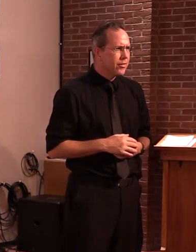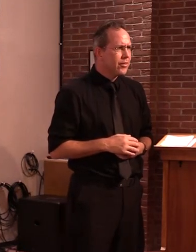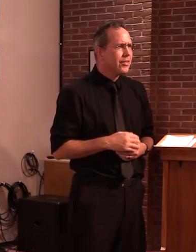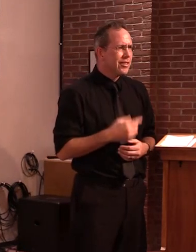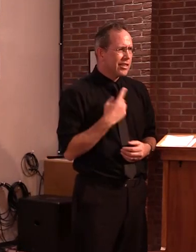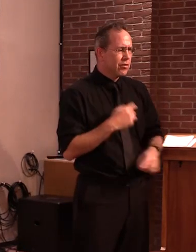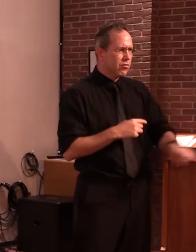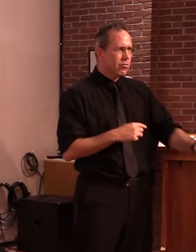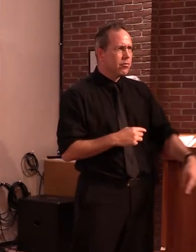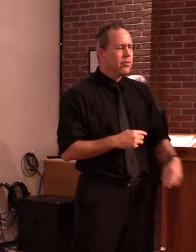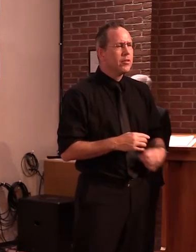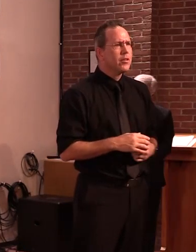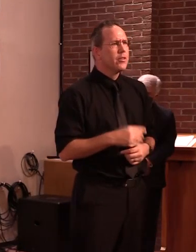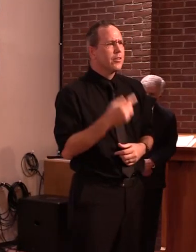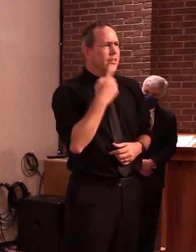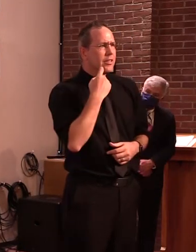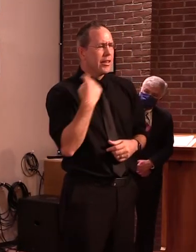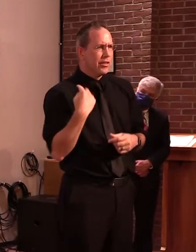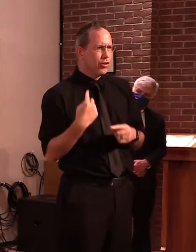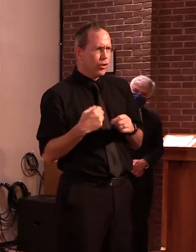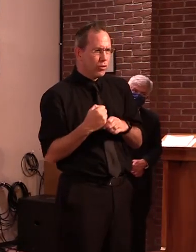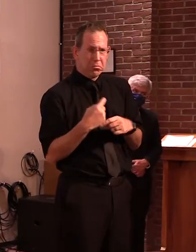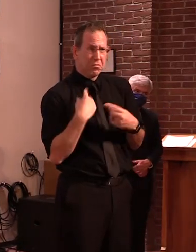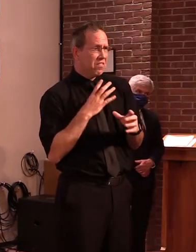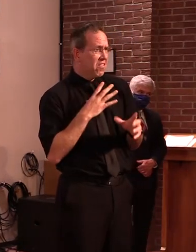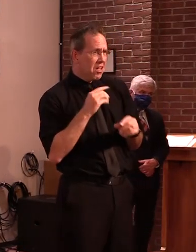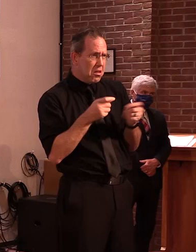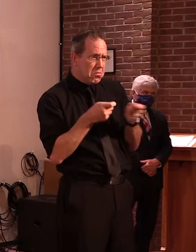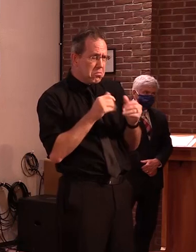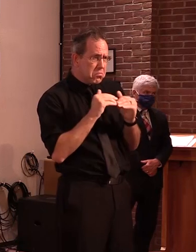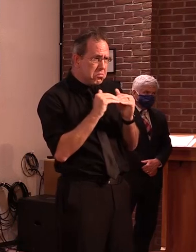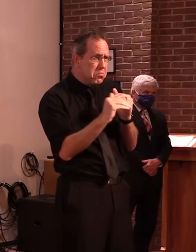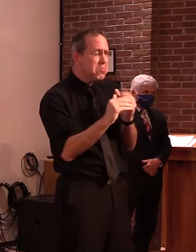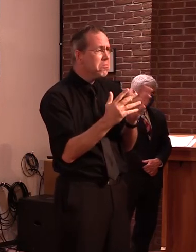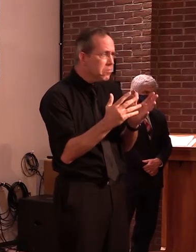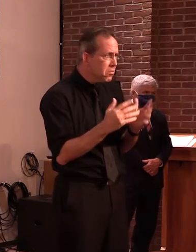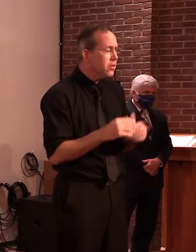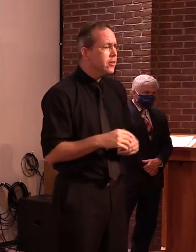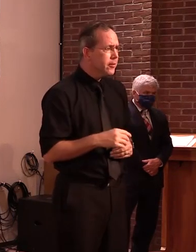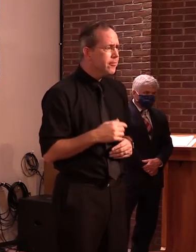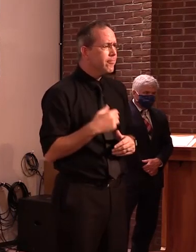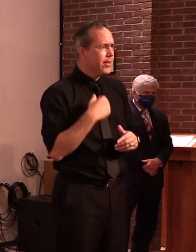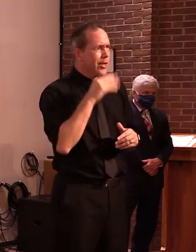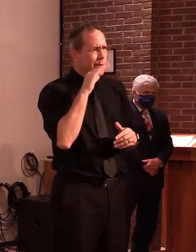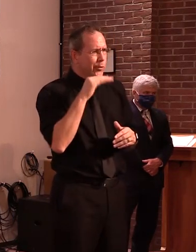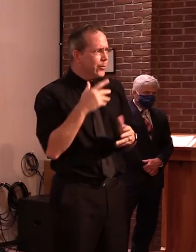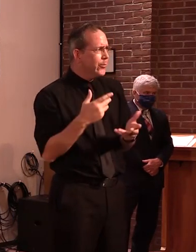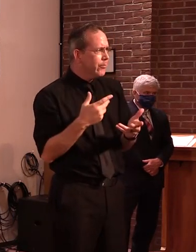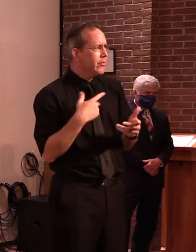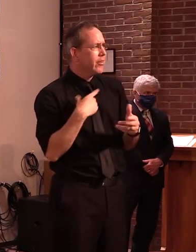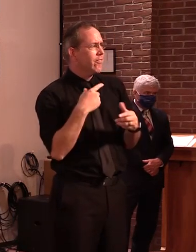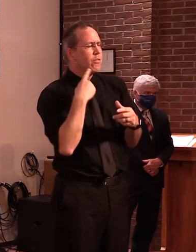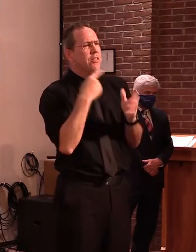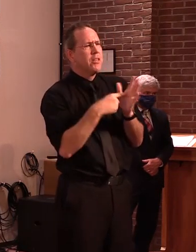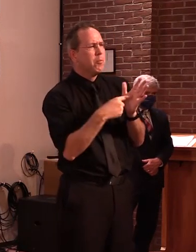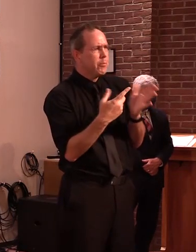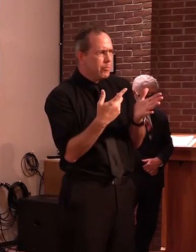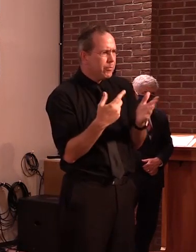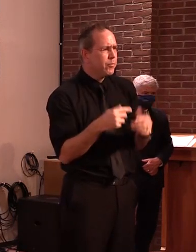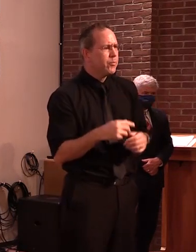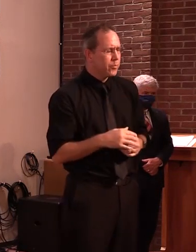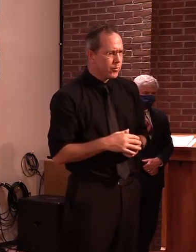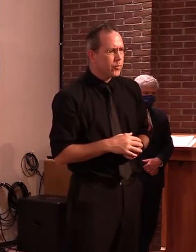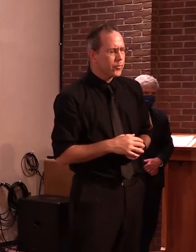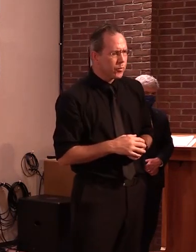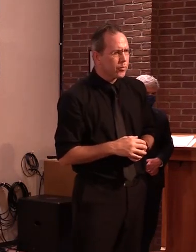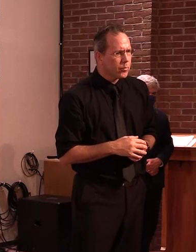without a deficit is not something every state can say. And again,